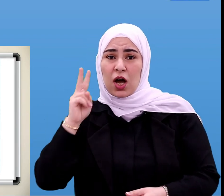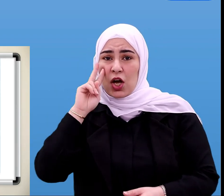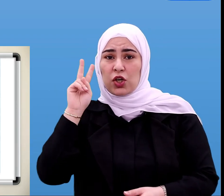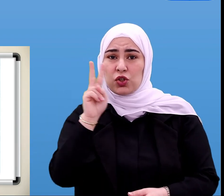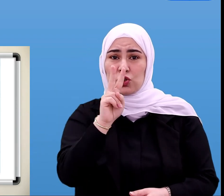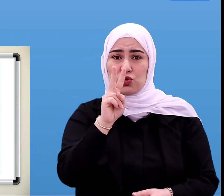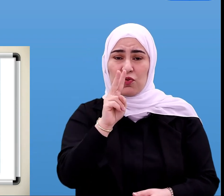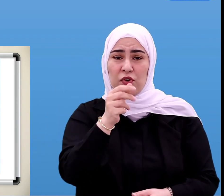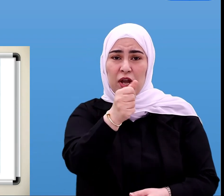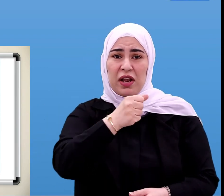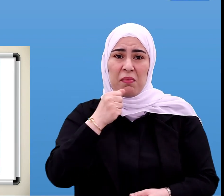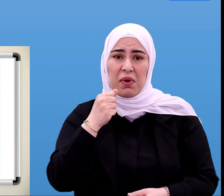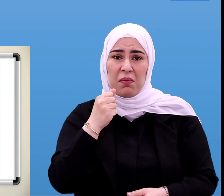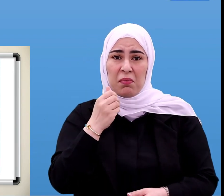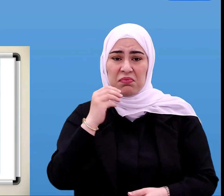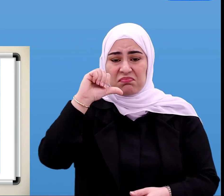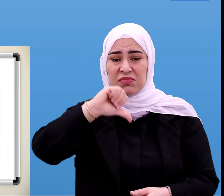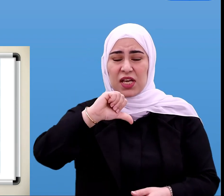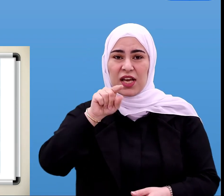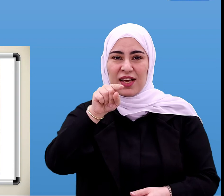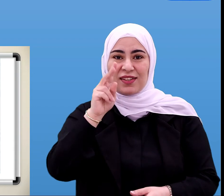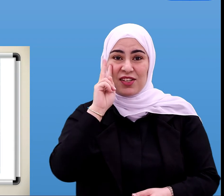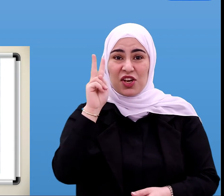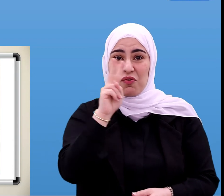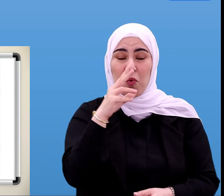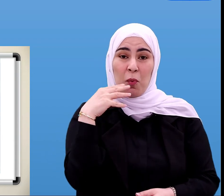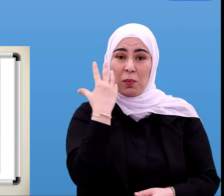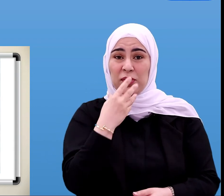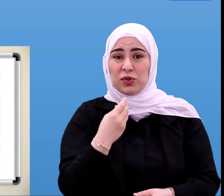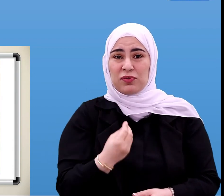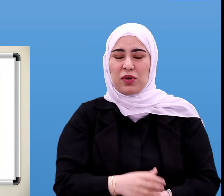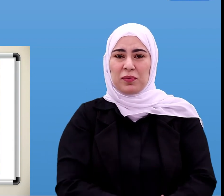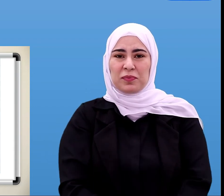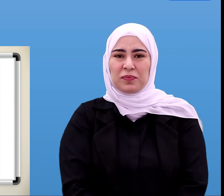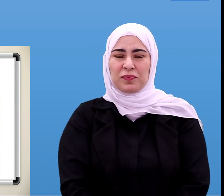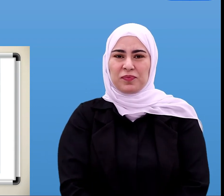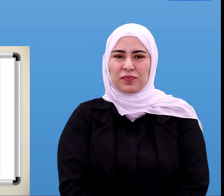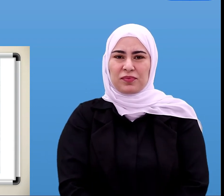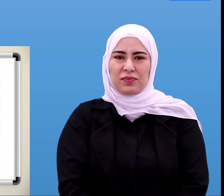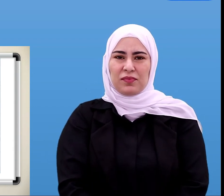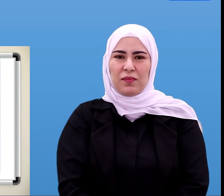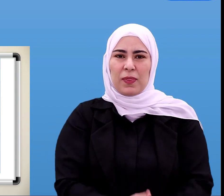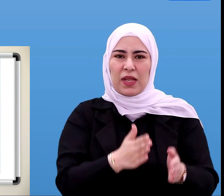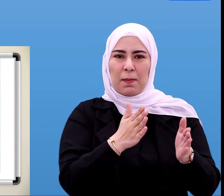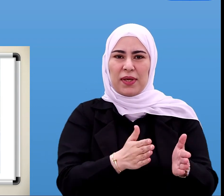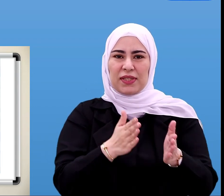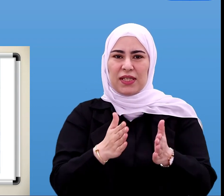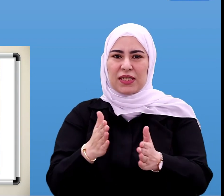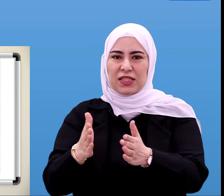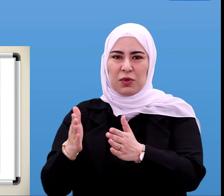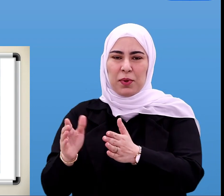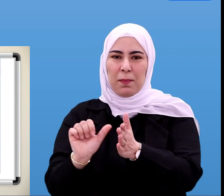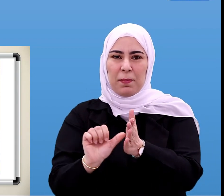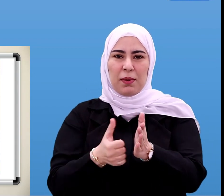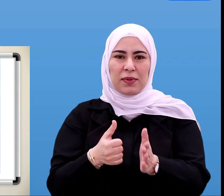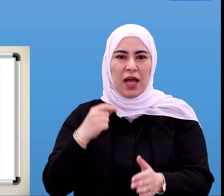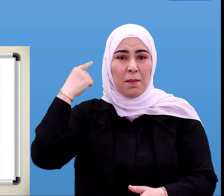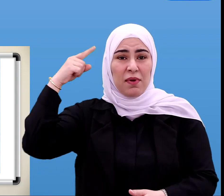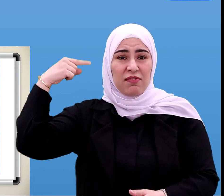beautiful as you see, okay? So the order of adjectives starts with an opinion and